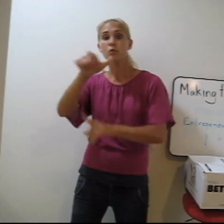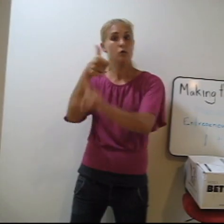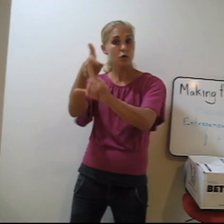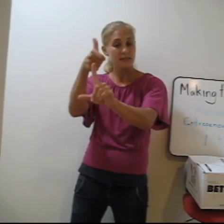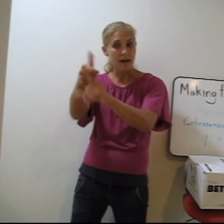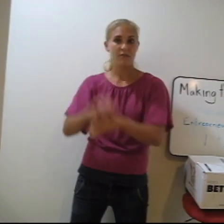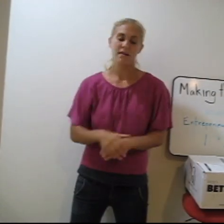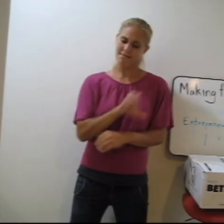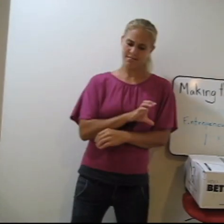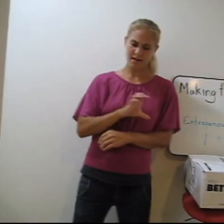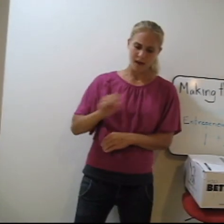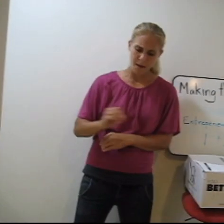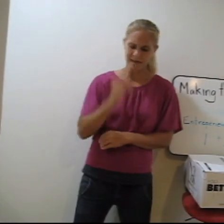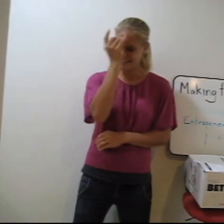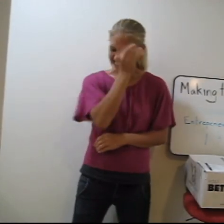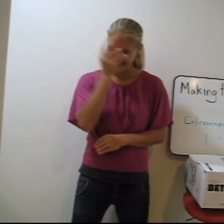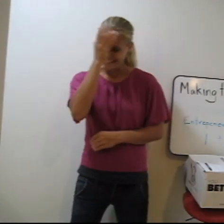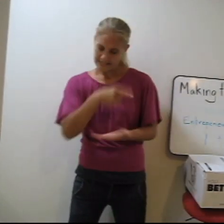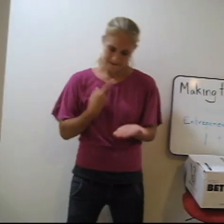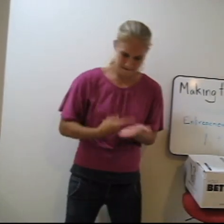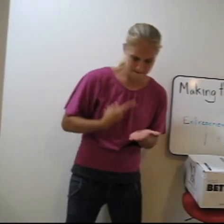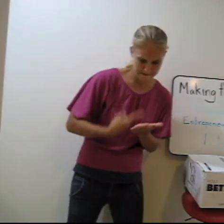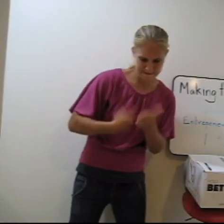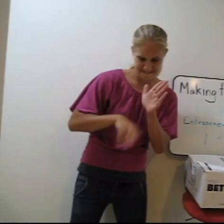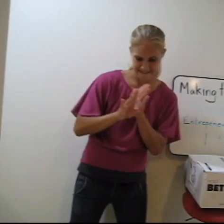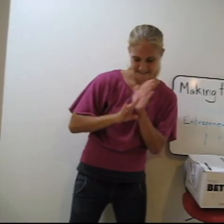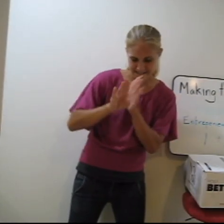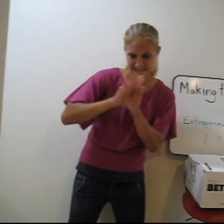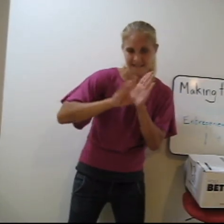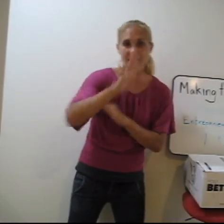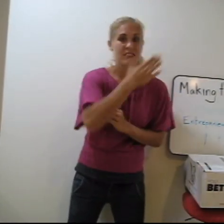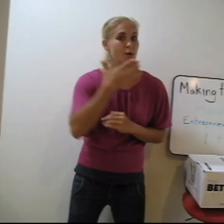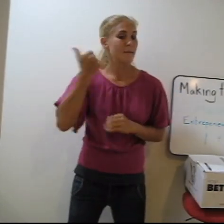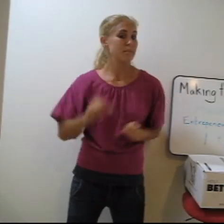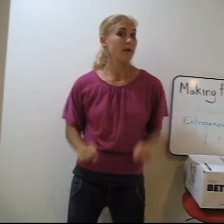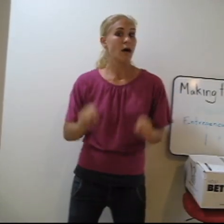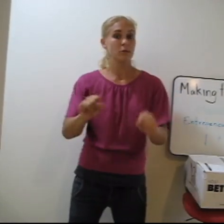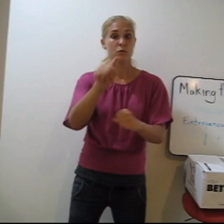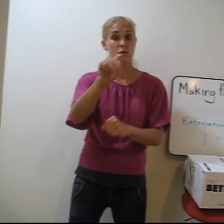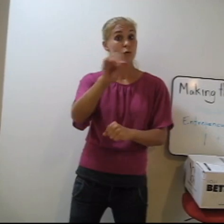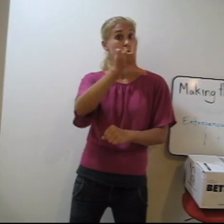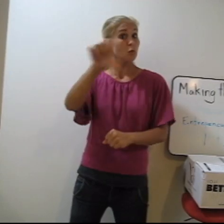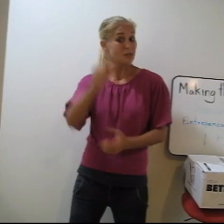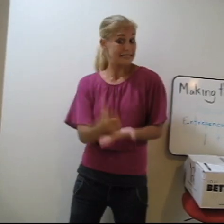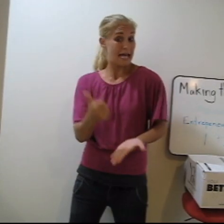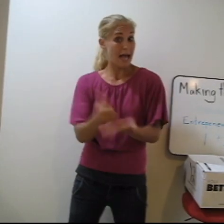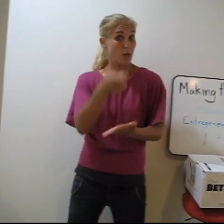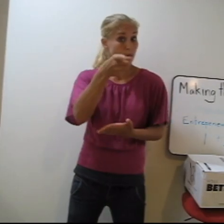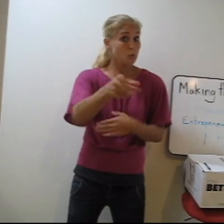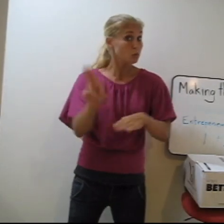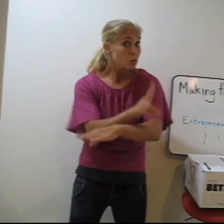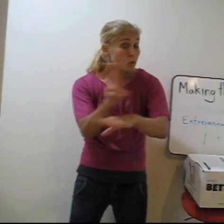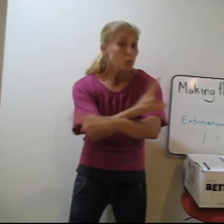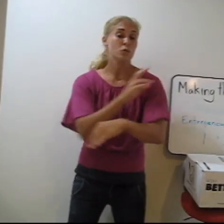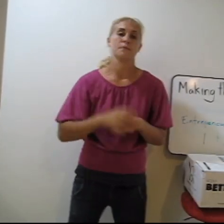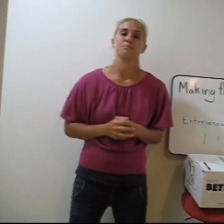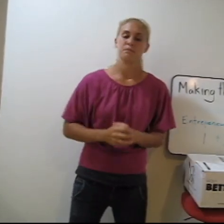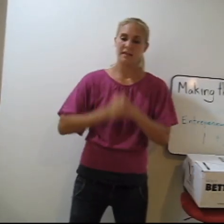agonized over and painstakingly developed the best possible tools for you to use. They have collaborated with the best experts